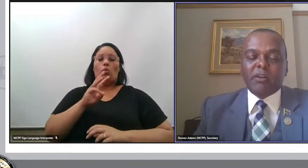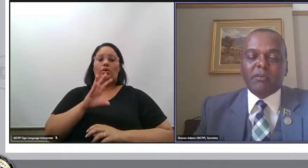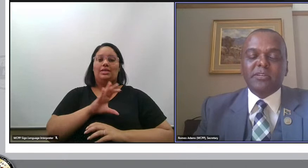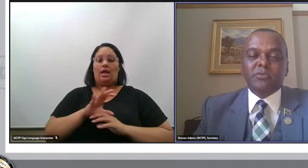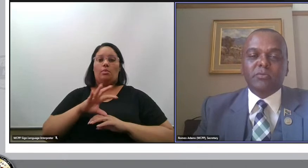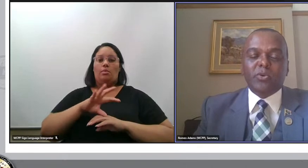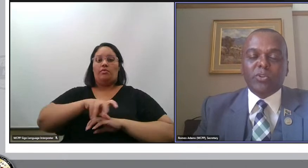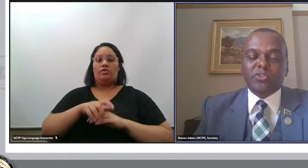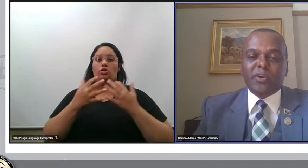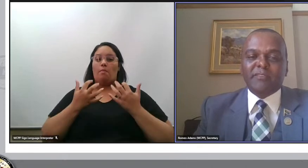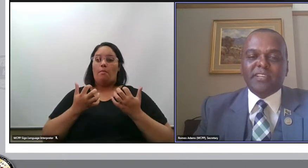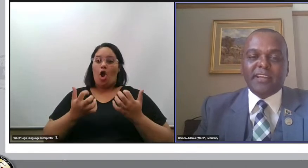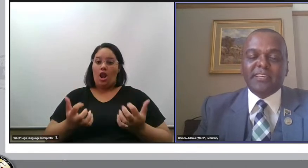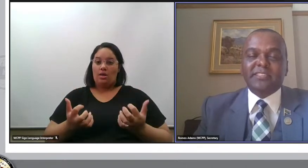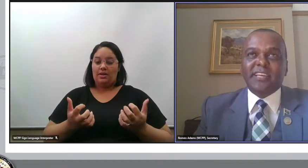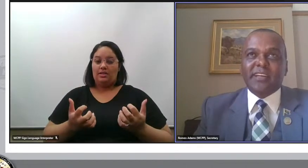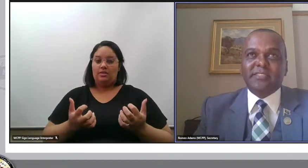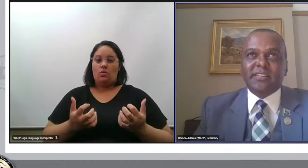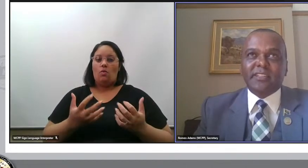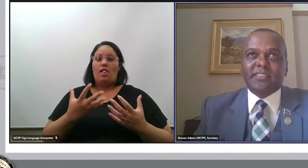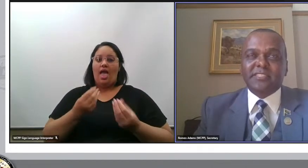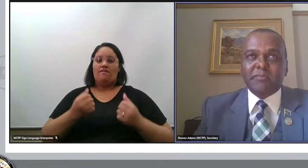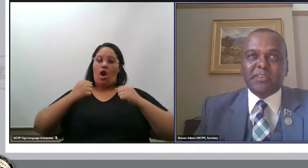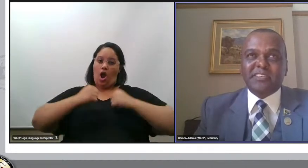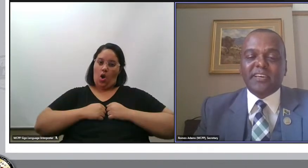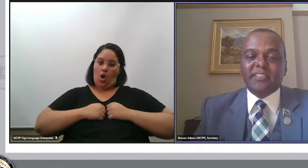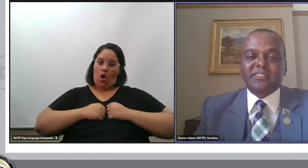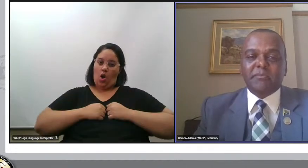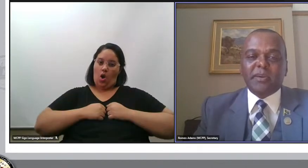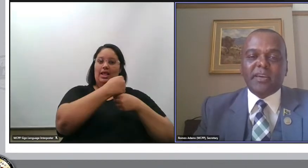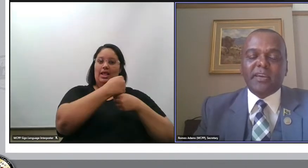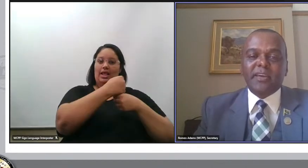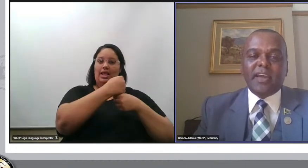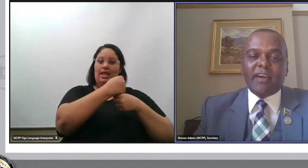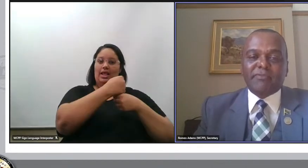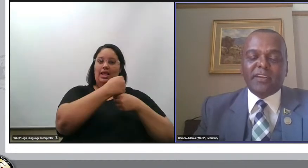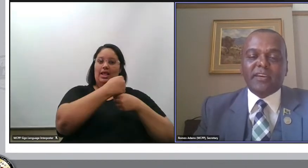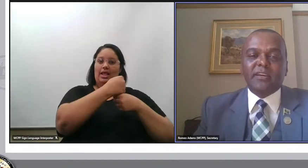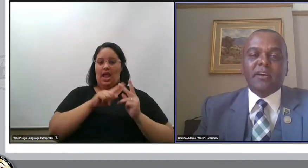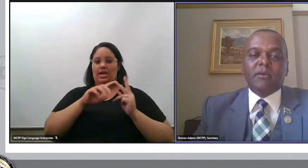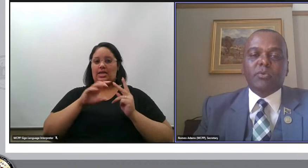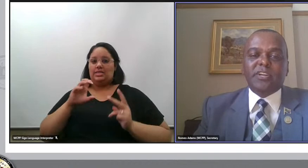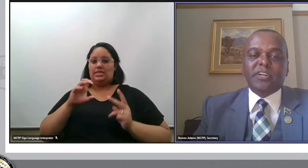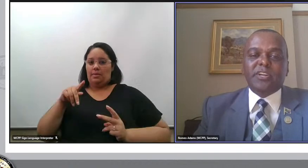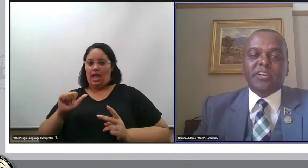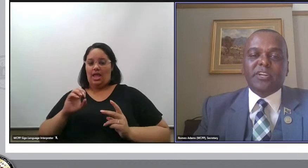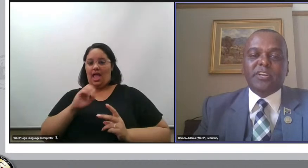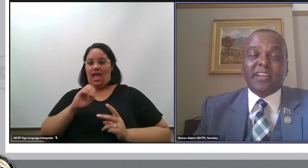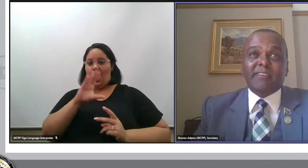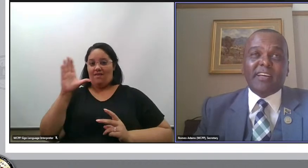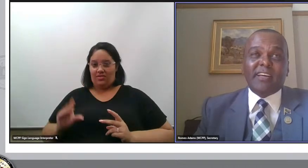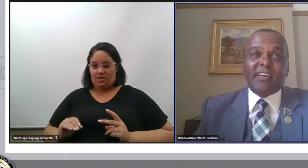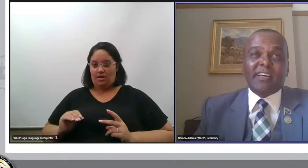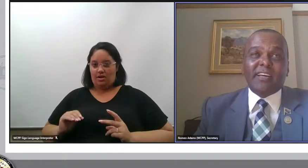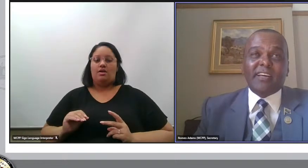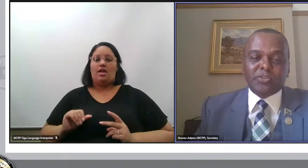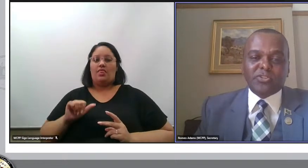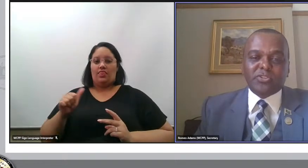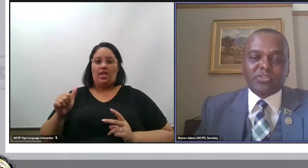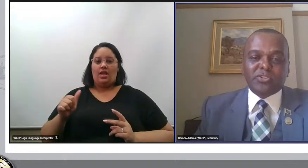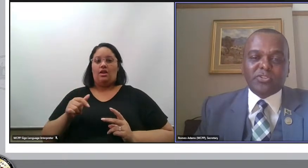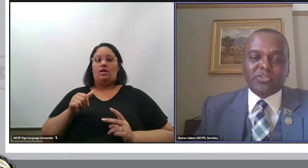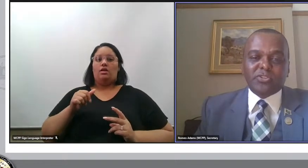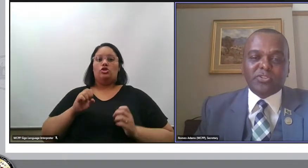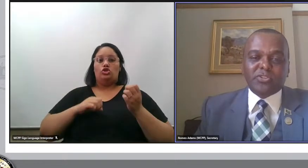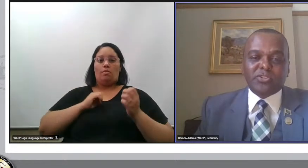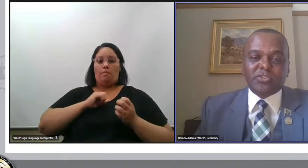Provincial Parliament, who would also have delegates at the CPC and the CPA Africa, would also then have, other than the support